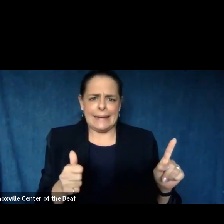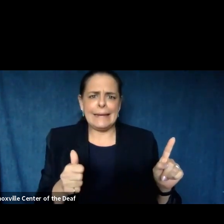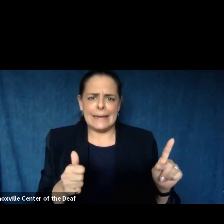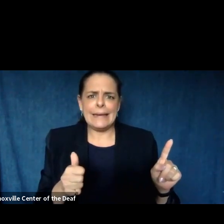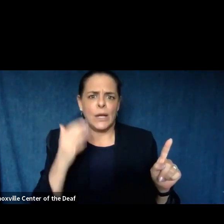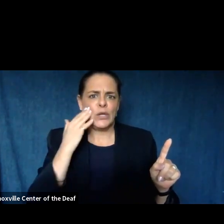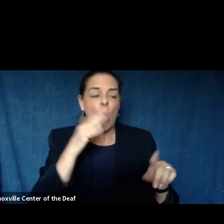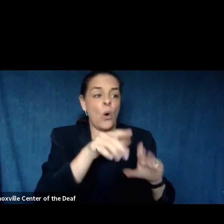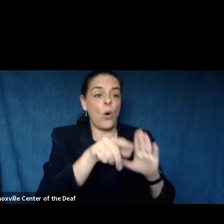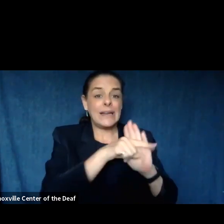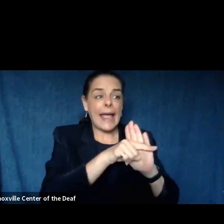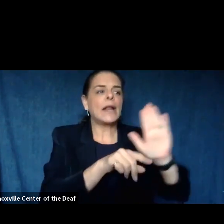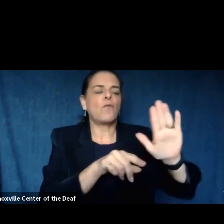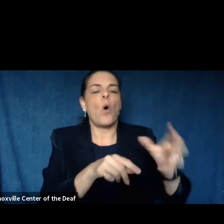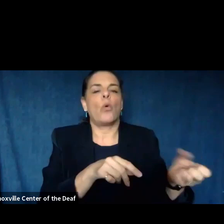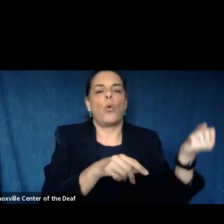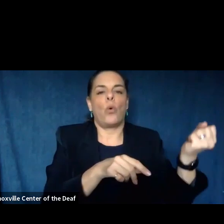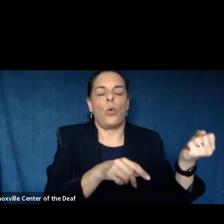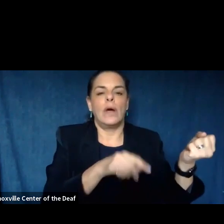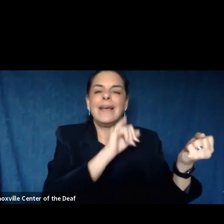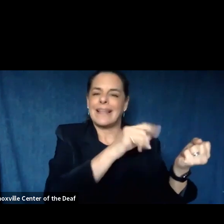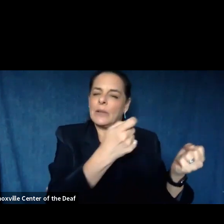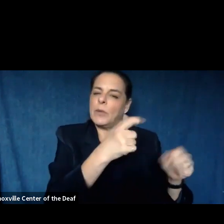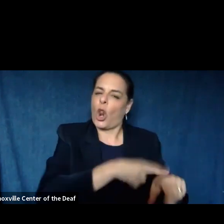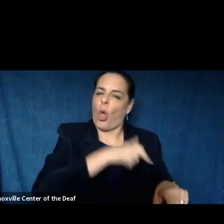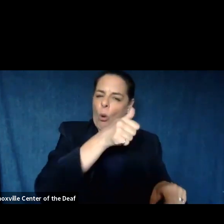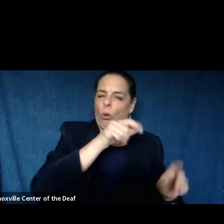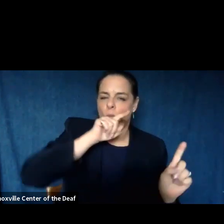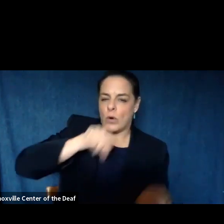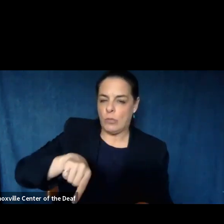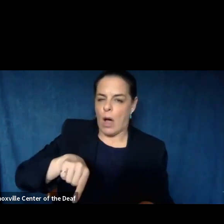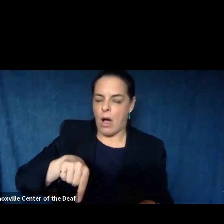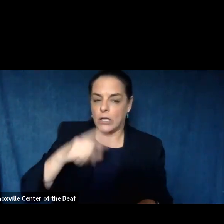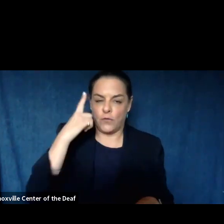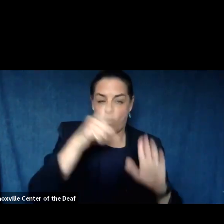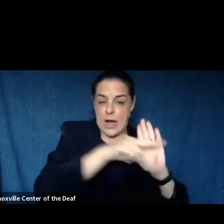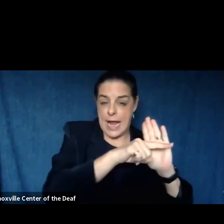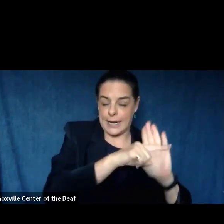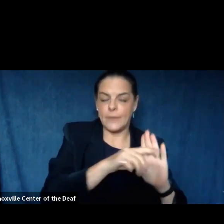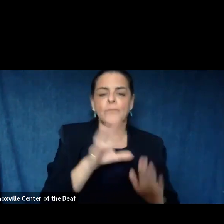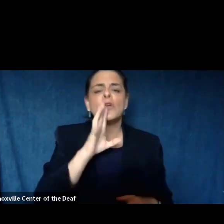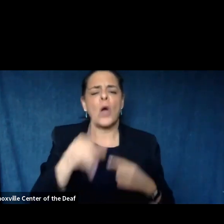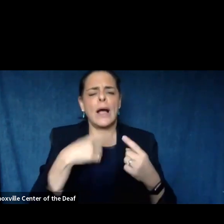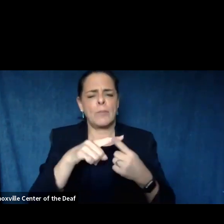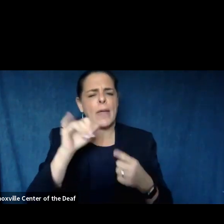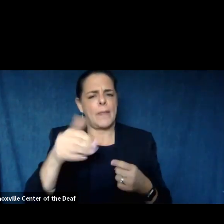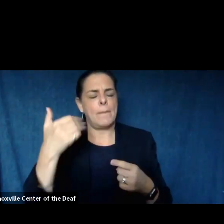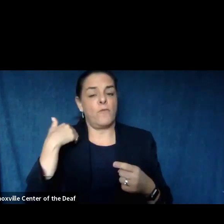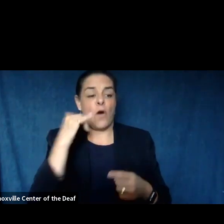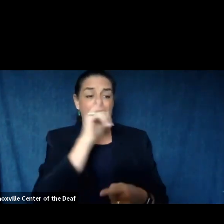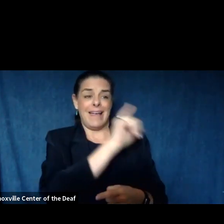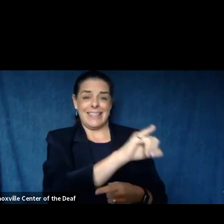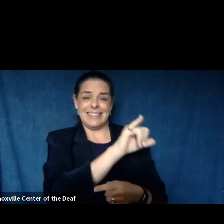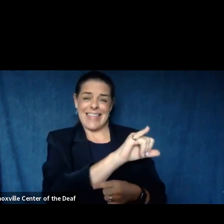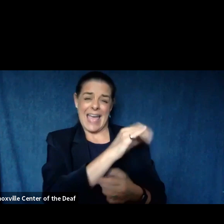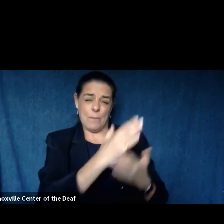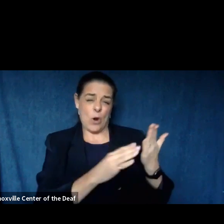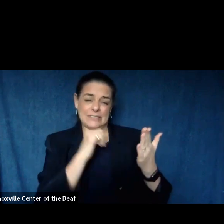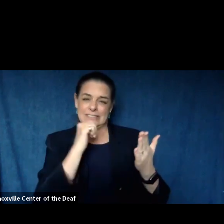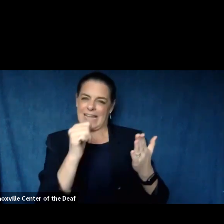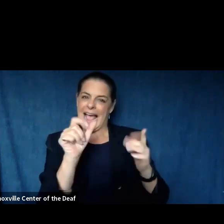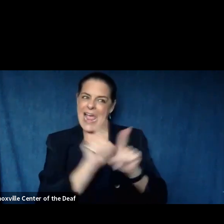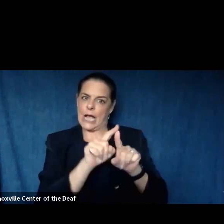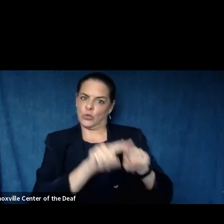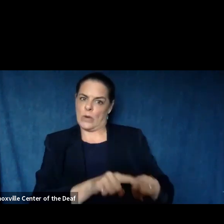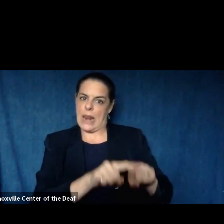that piece is not as accurate. We've talked about, this was early on, we talked about this as well. That piece is not as reliable. So we